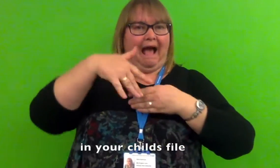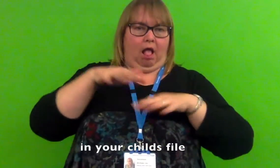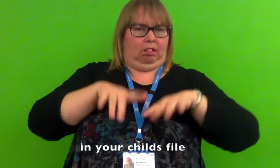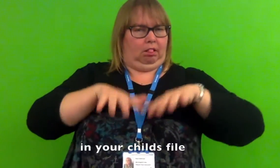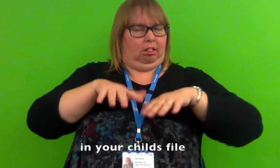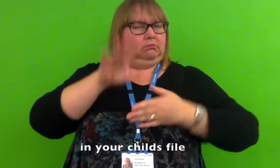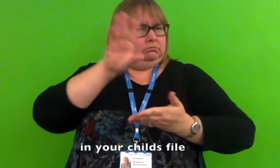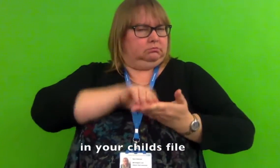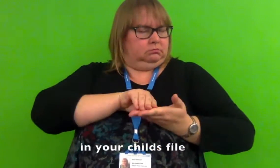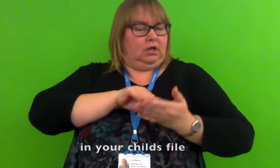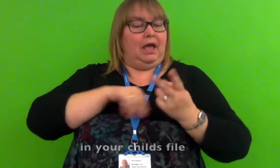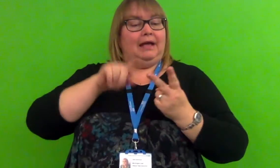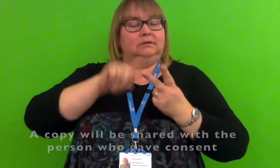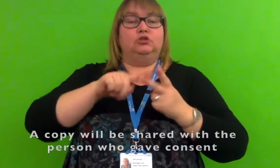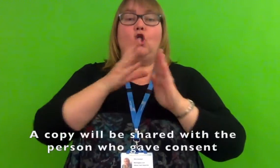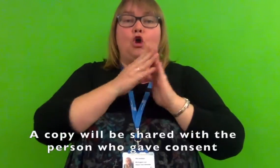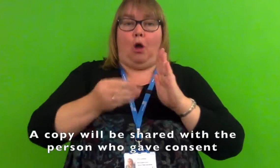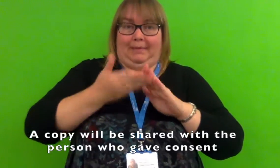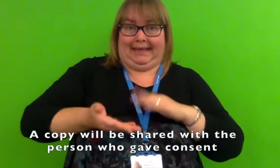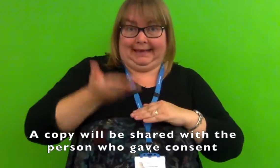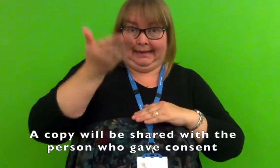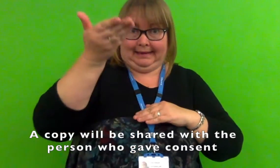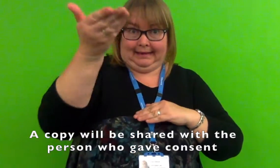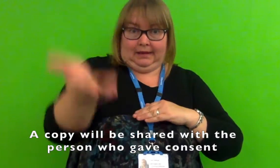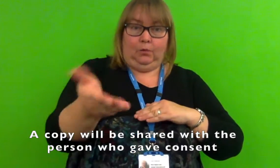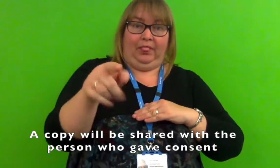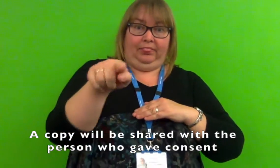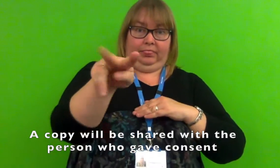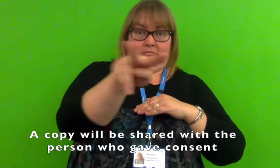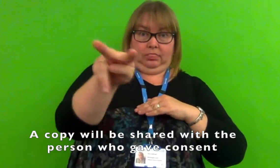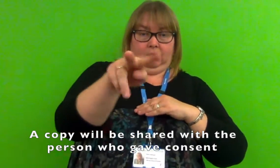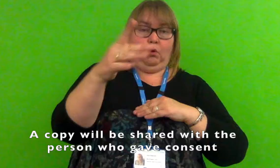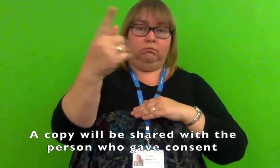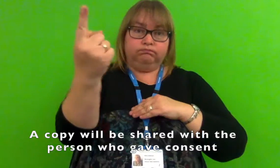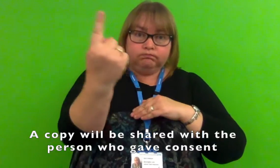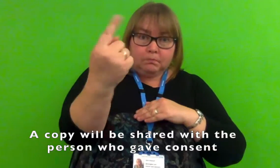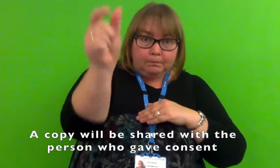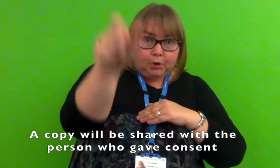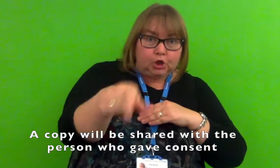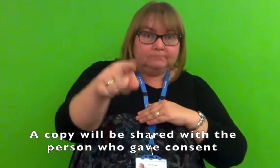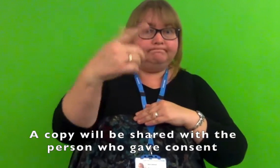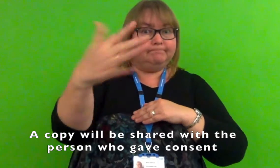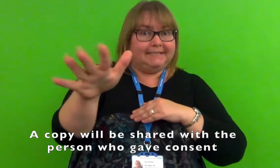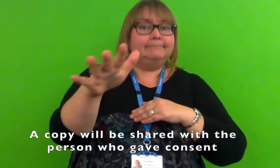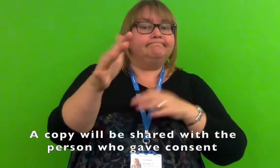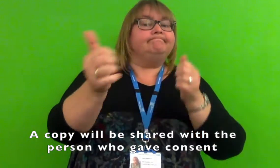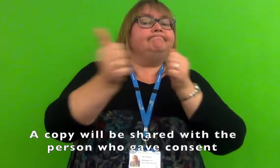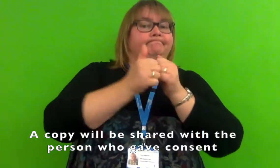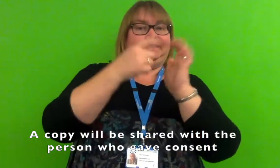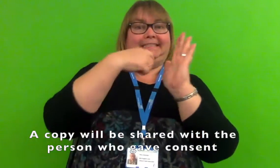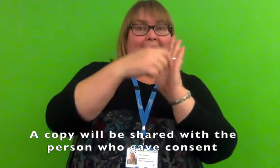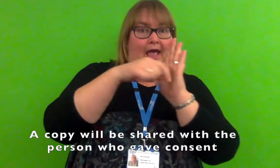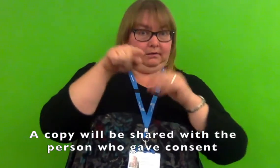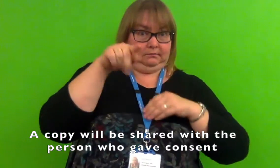child's file. A copy will be shared with the person who gave consent.